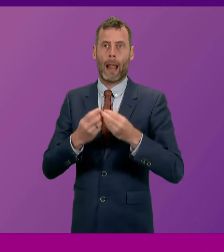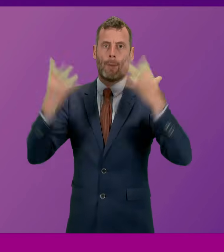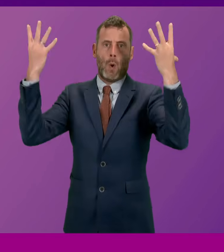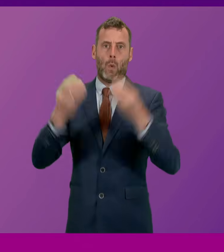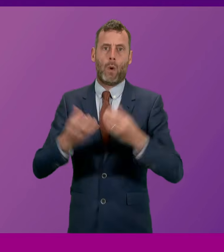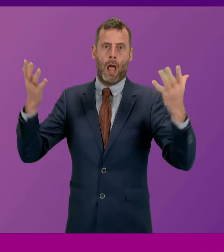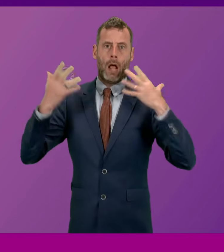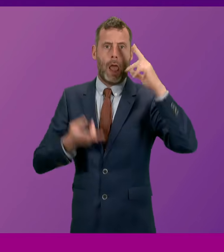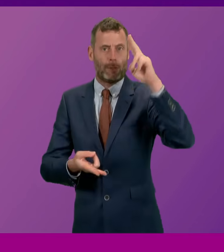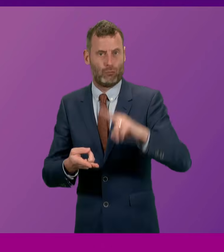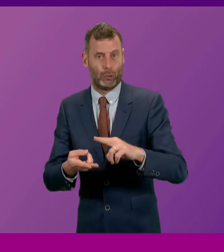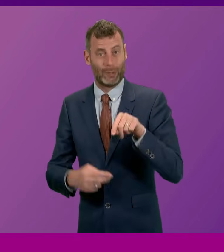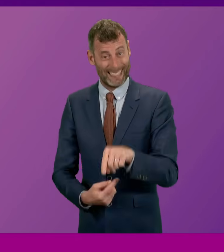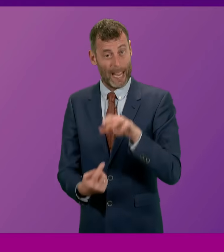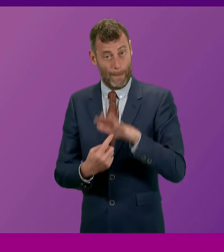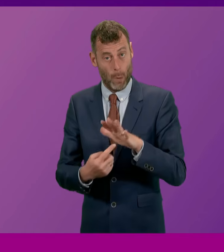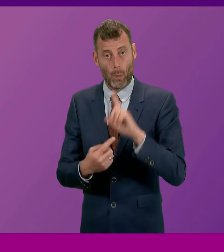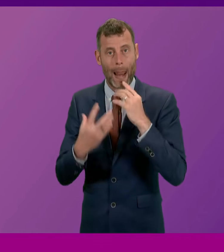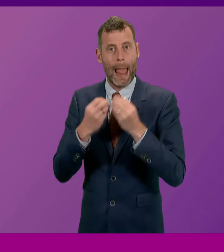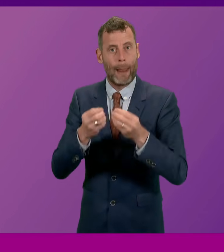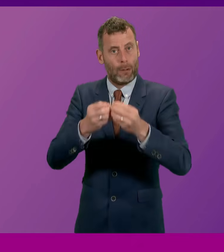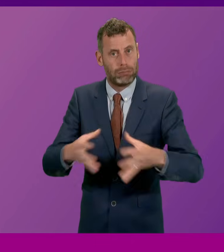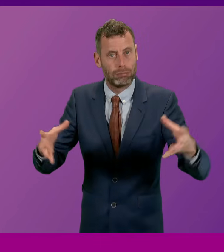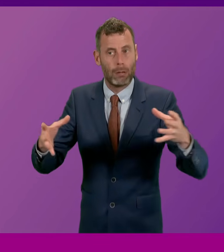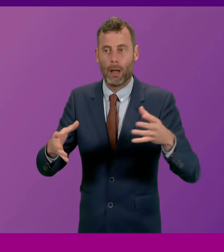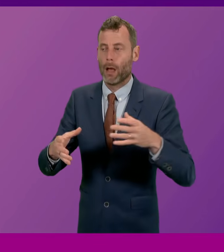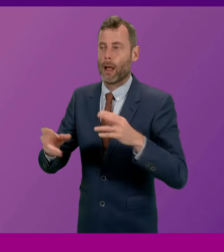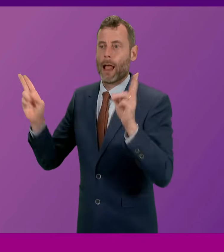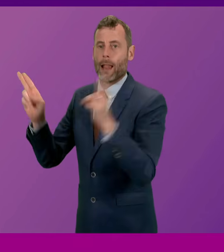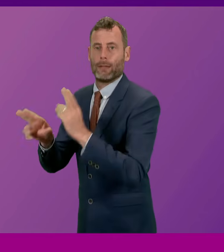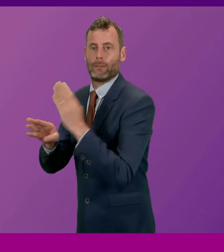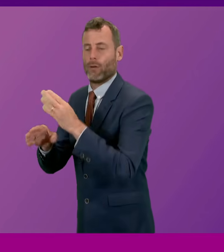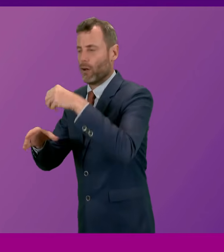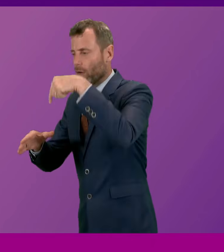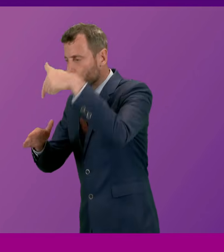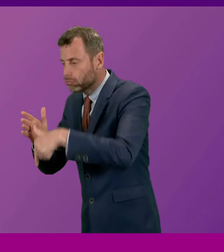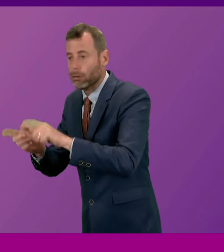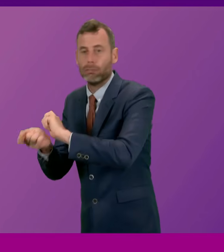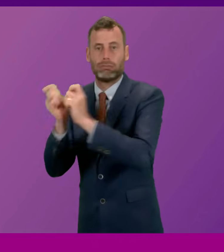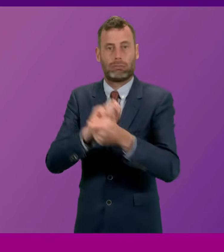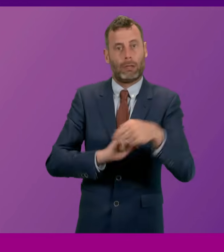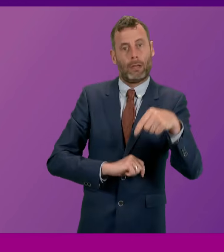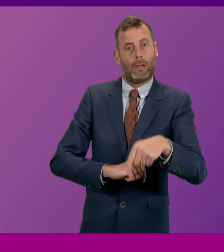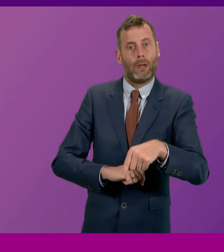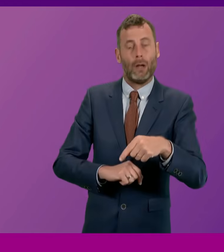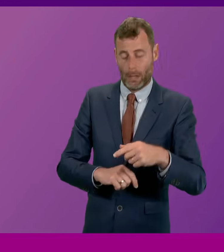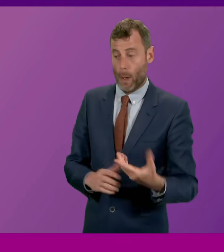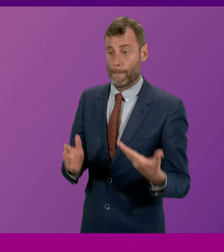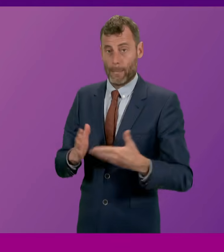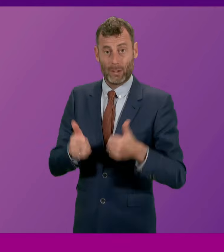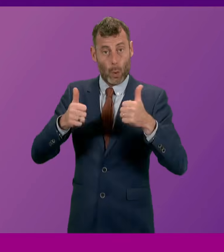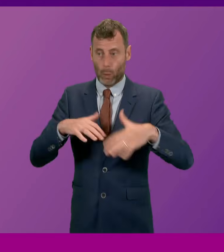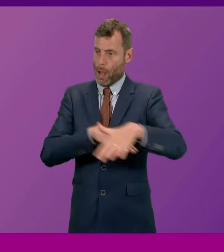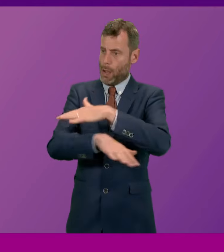on climate. It will be a significant part of the just transition within Scotland, and it provides significant economic and